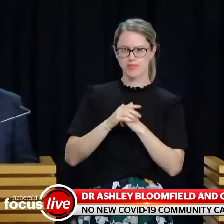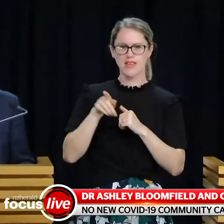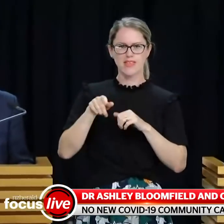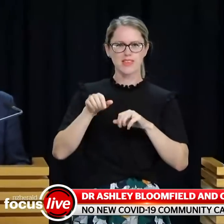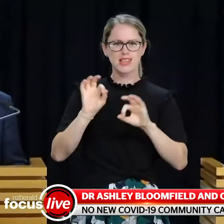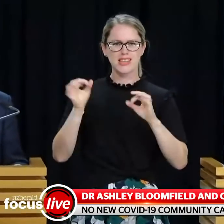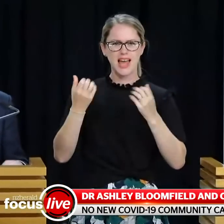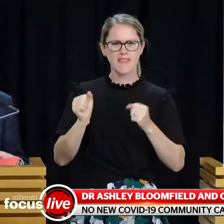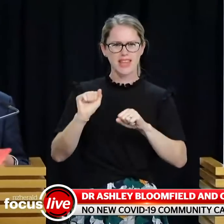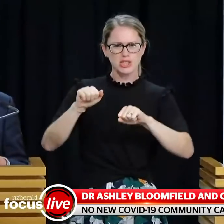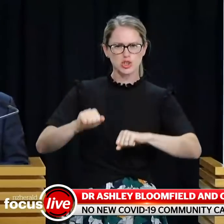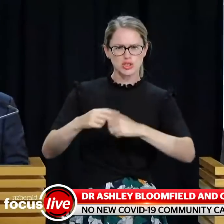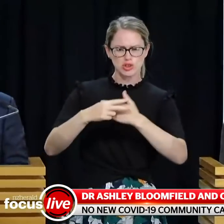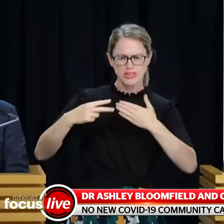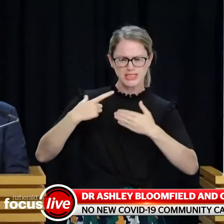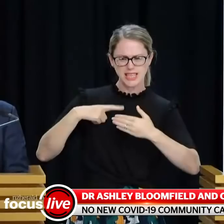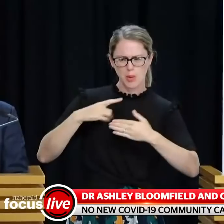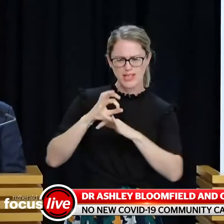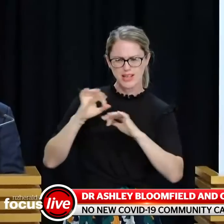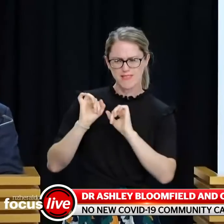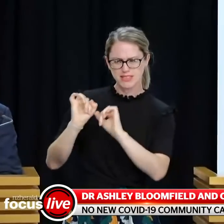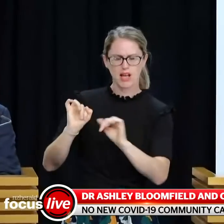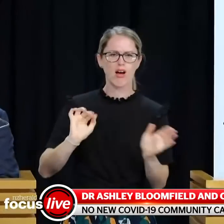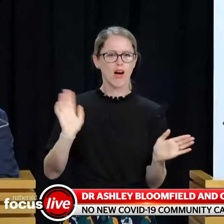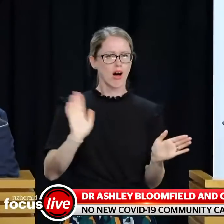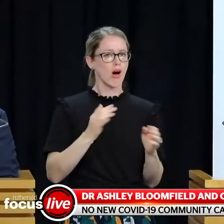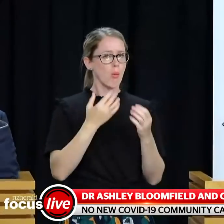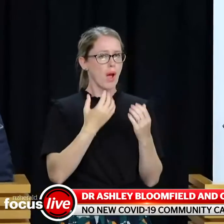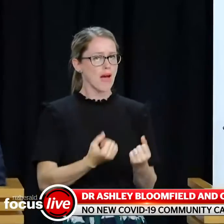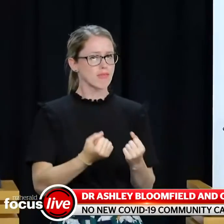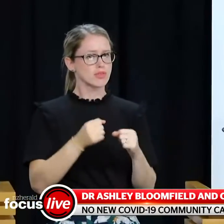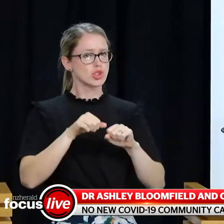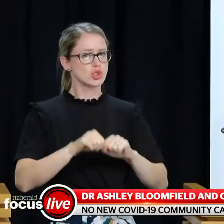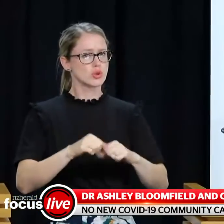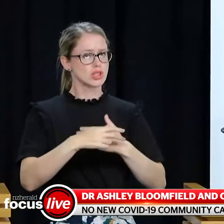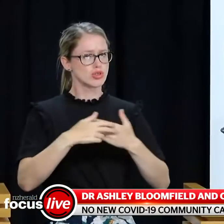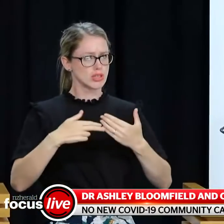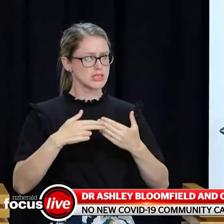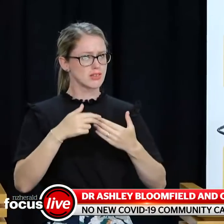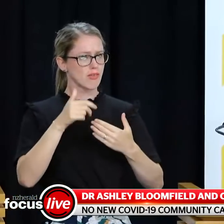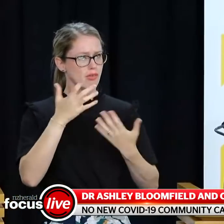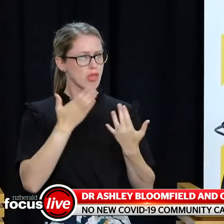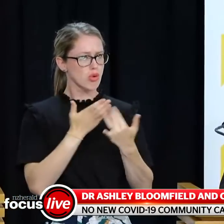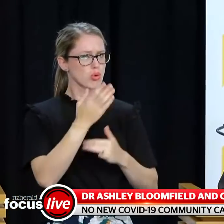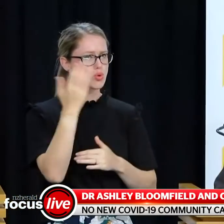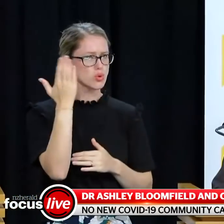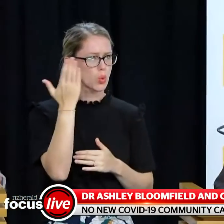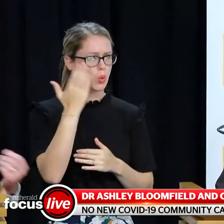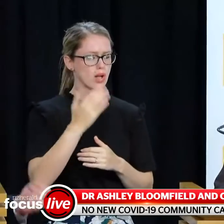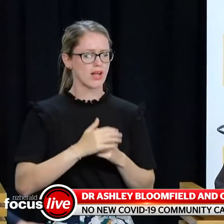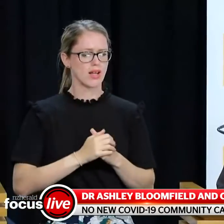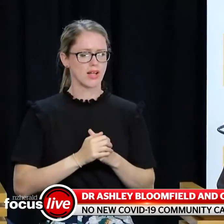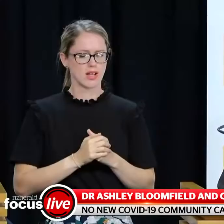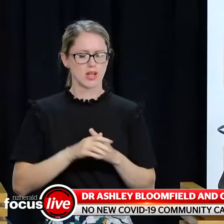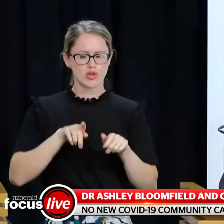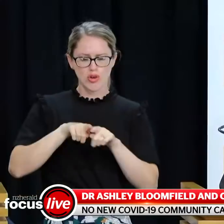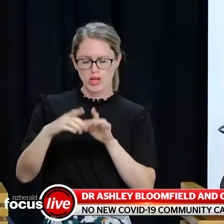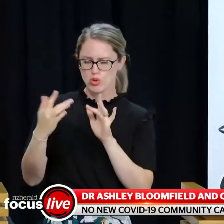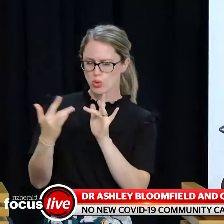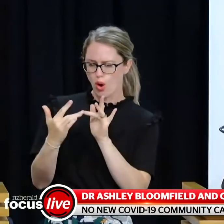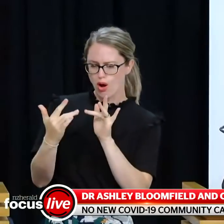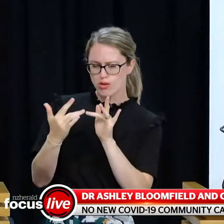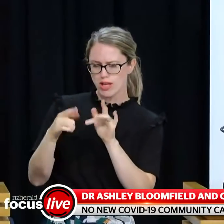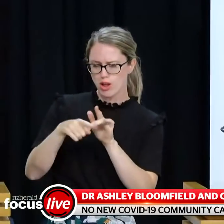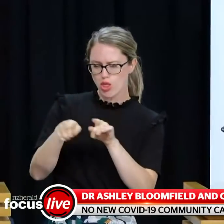student's address, or was that known? No, the student's address was known, of course, through the school. And in fact, again, in efforts to contact